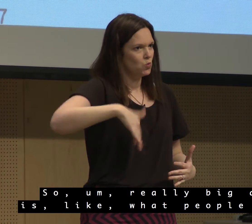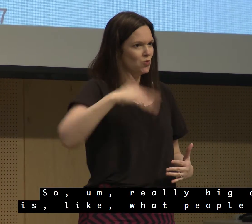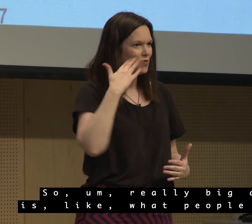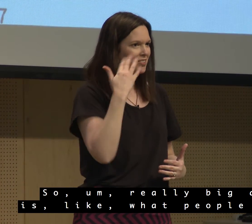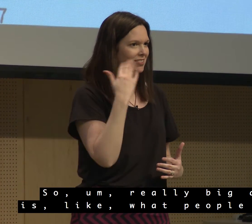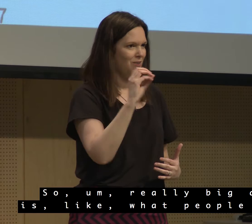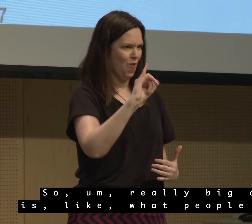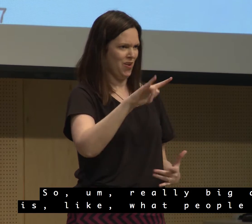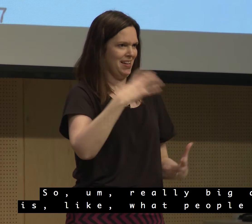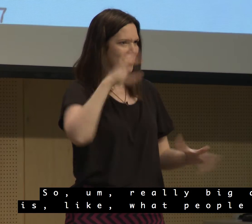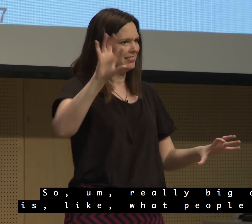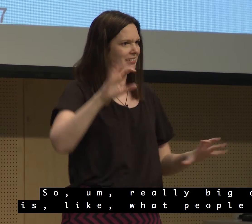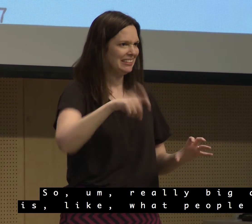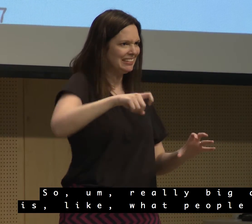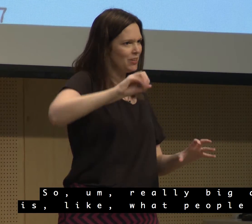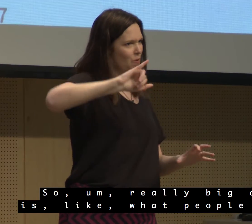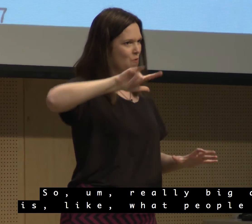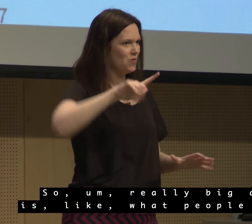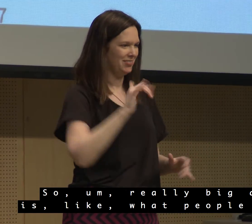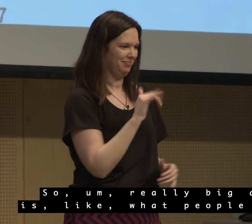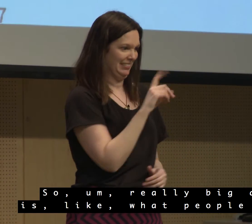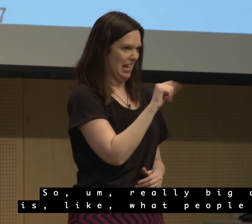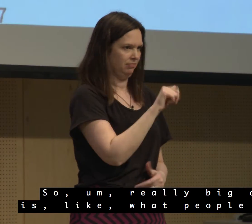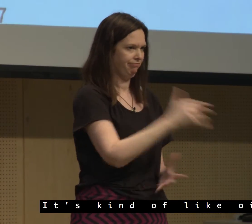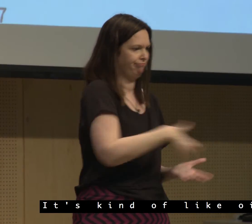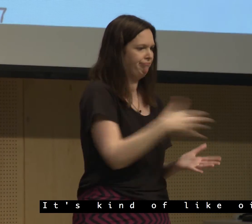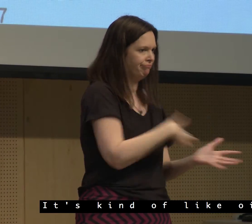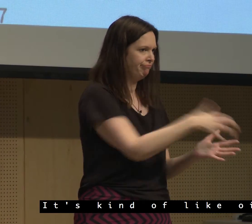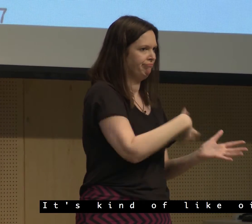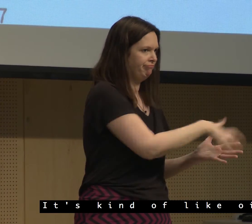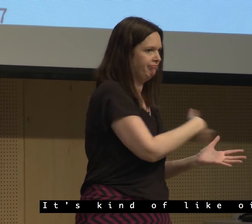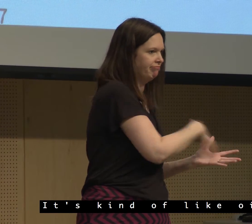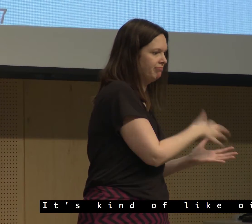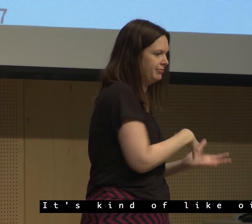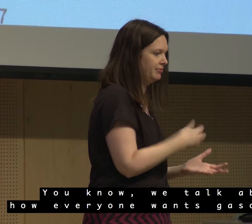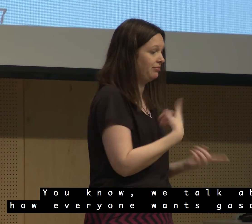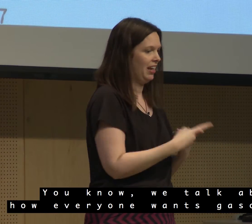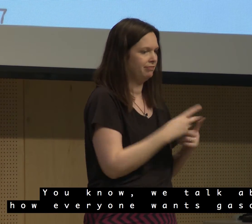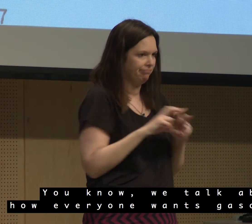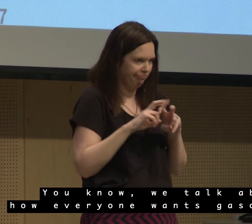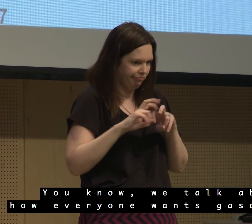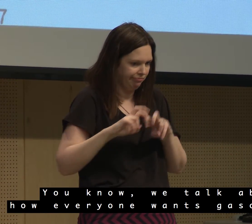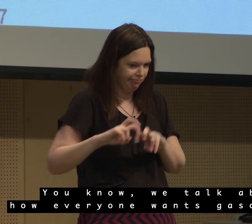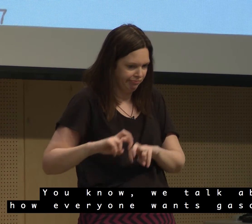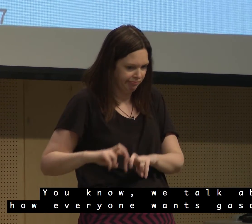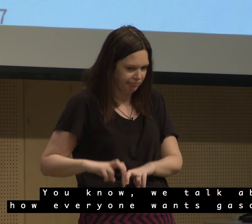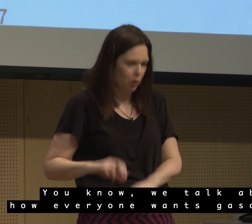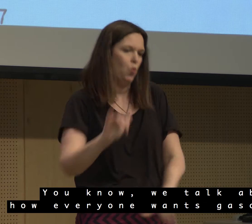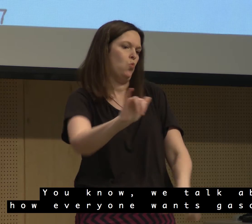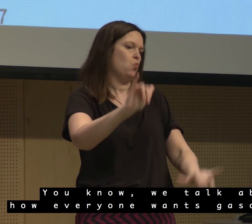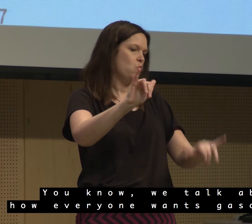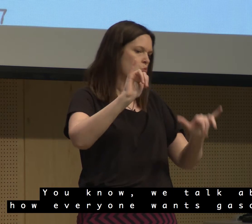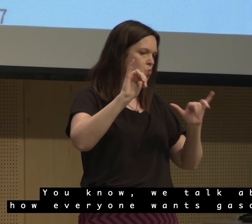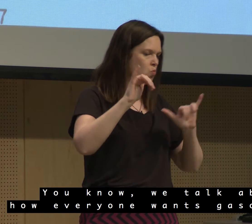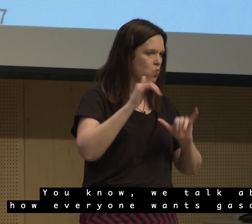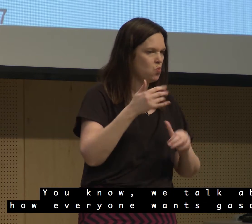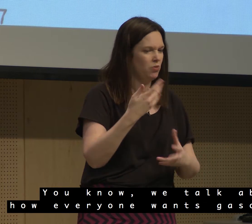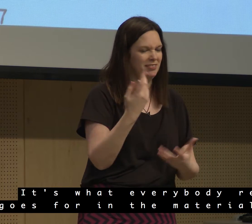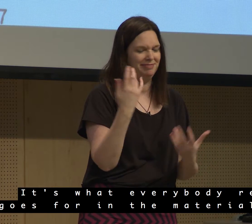really, big data is like what people need. It's kind of like oil. You know, we talk about how everyone wants gasoline. It's